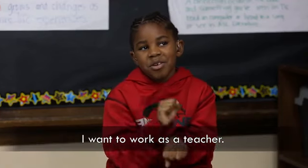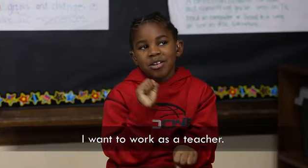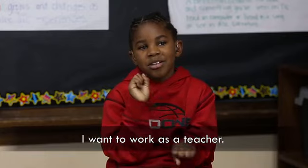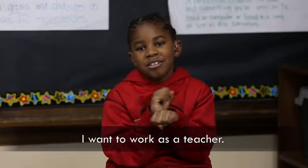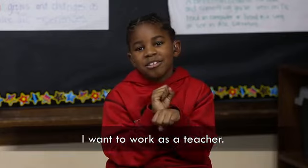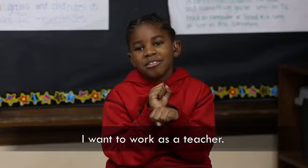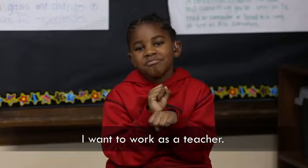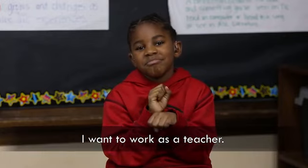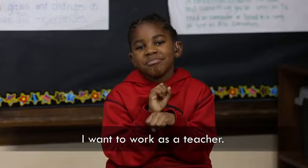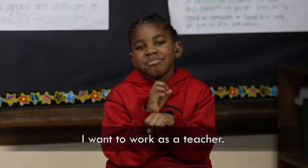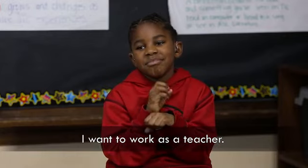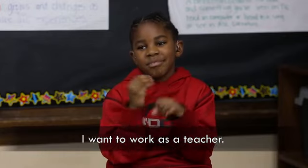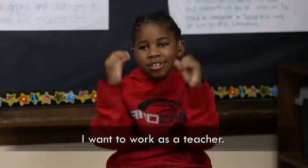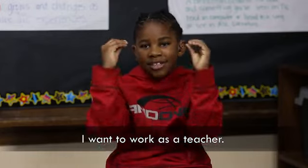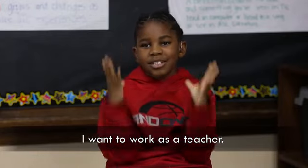I want to work as a teacher.